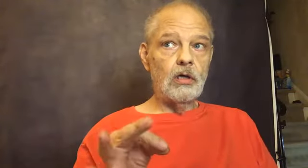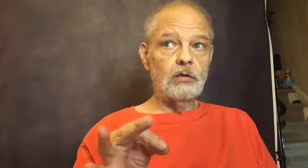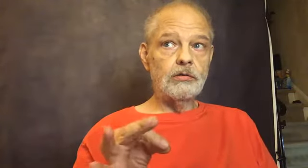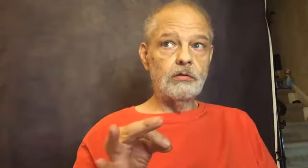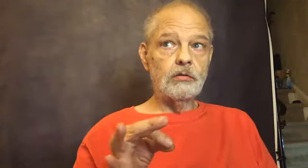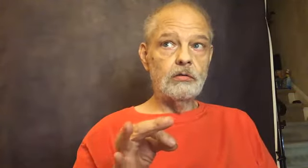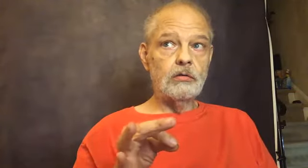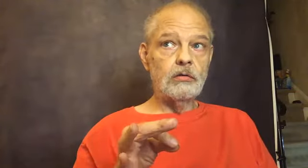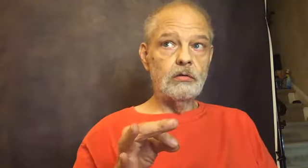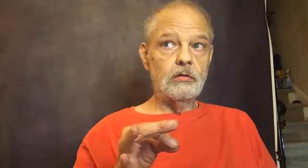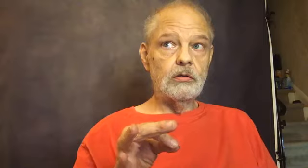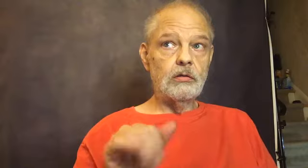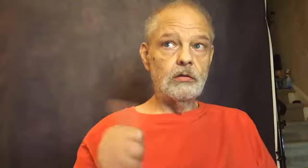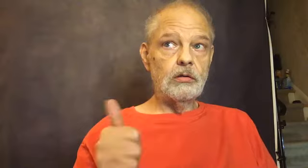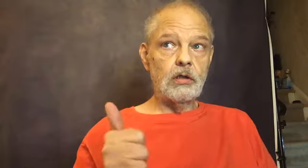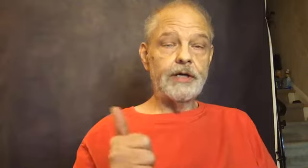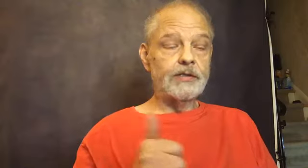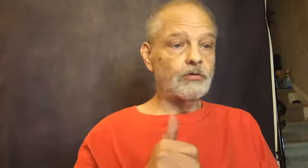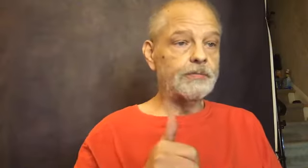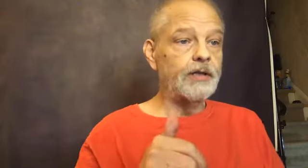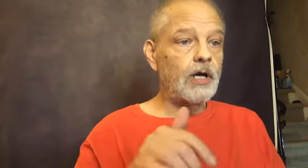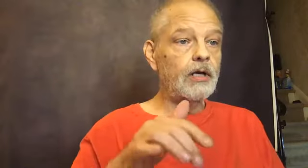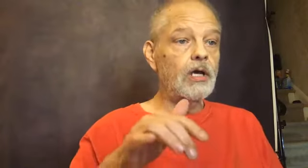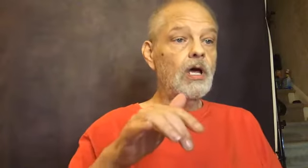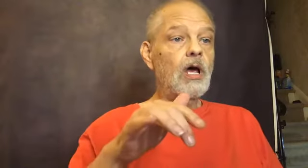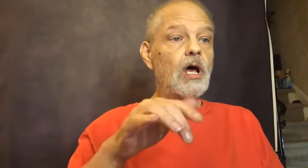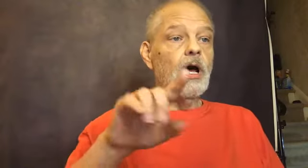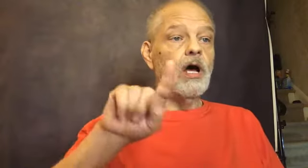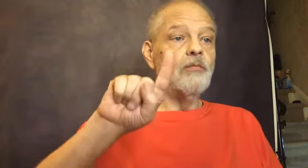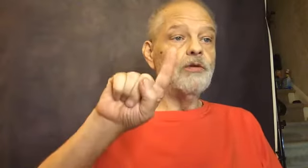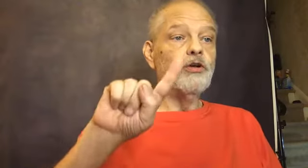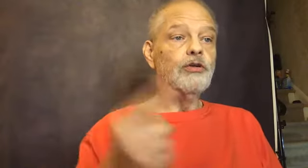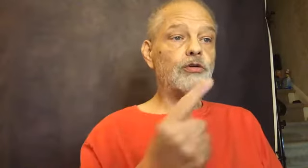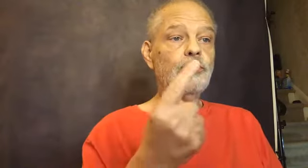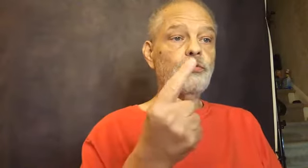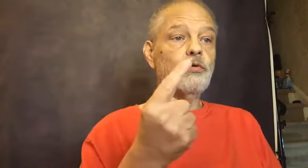$9. I guess it goes up to 9. You can do.